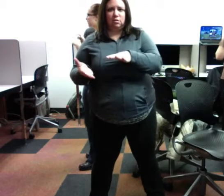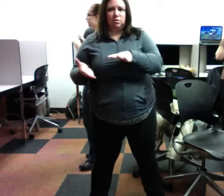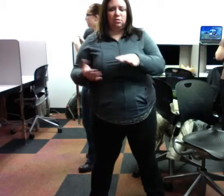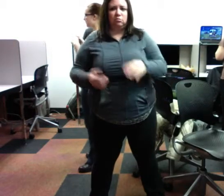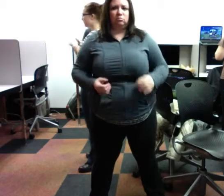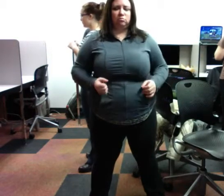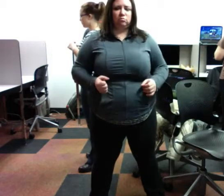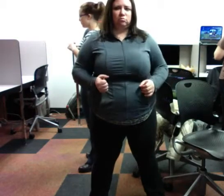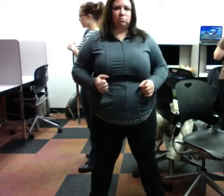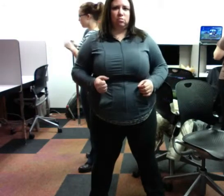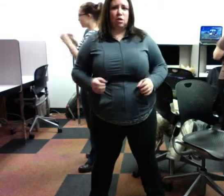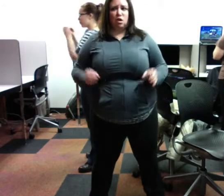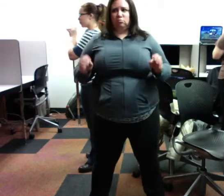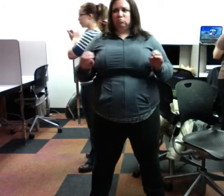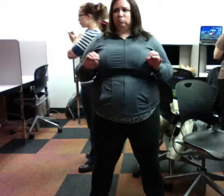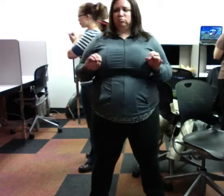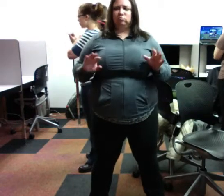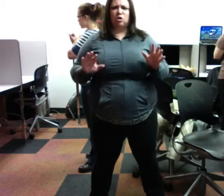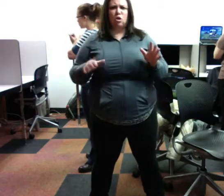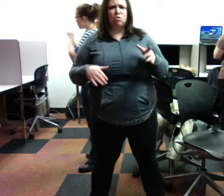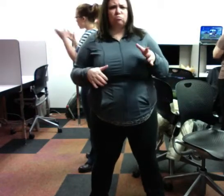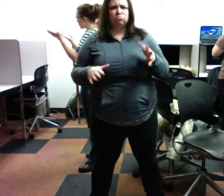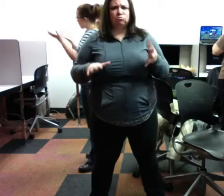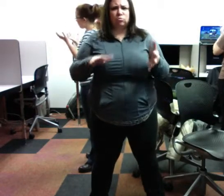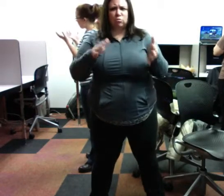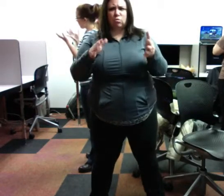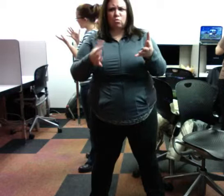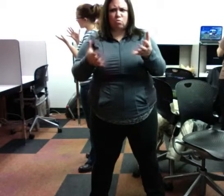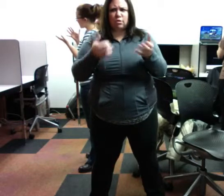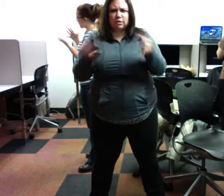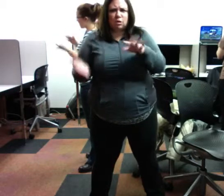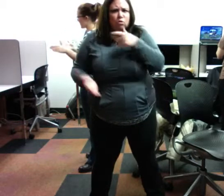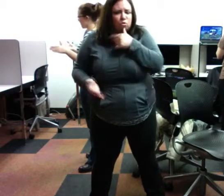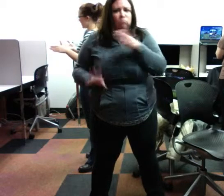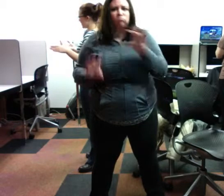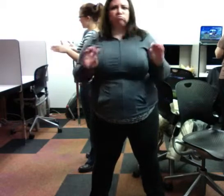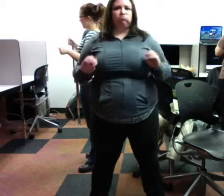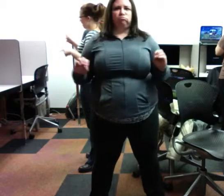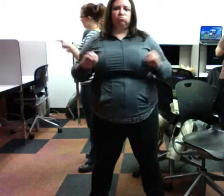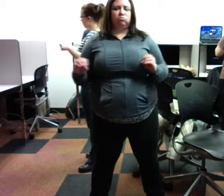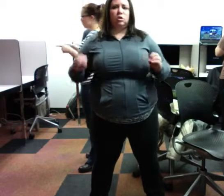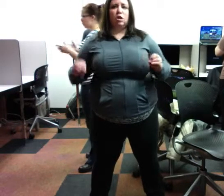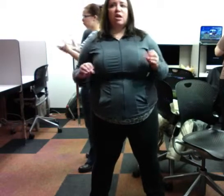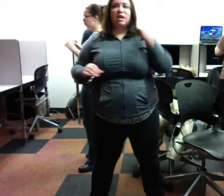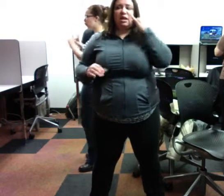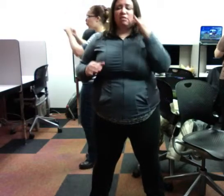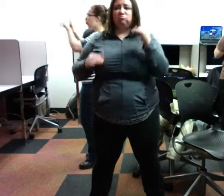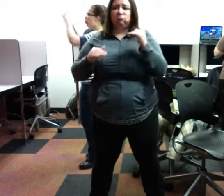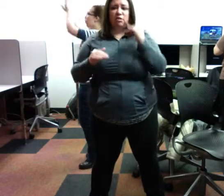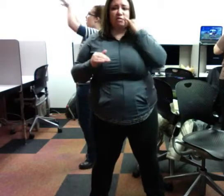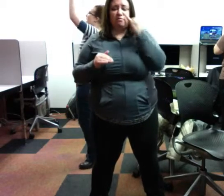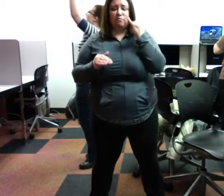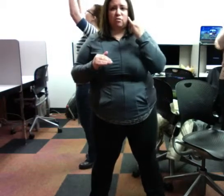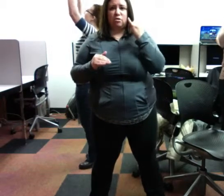one wants to die. Even people who want to go to heaven don't want to die to get there. And yet, death is